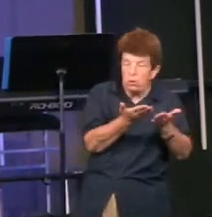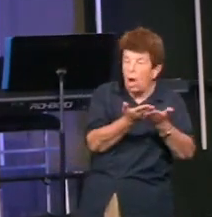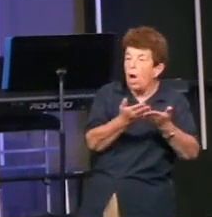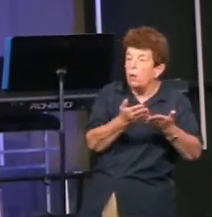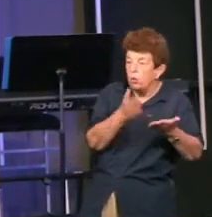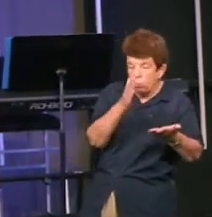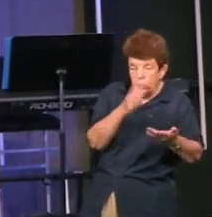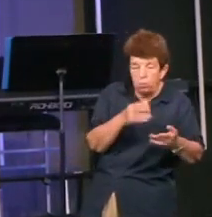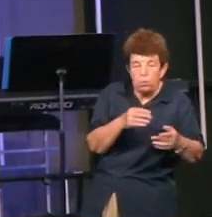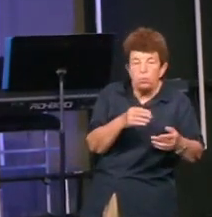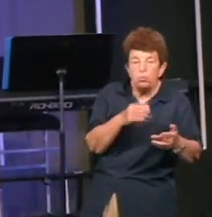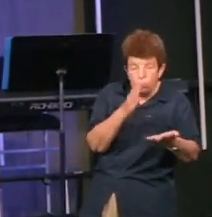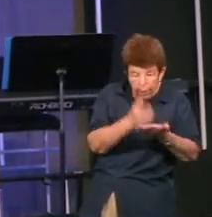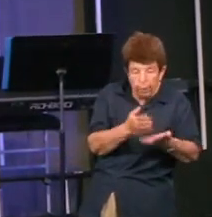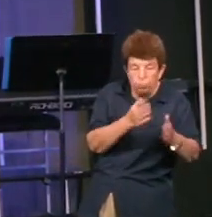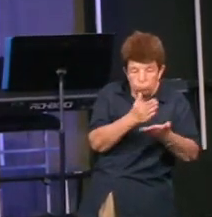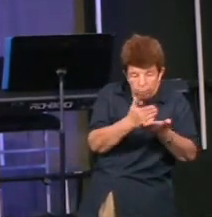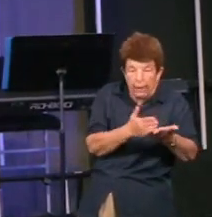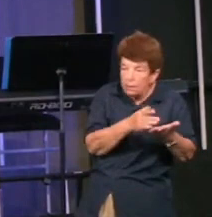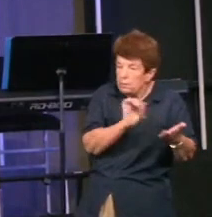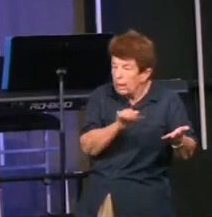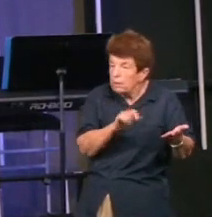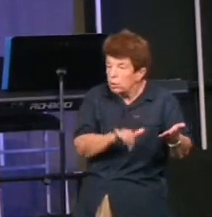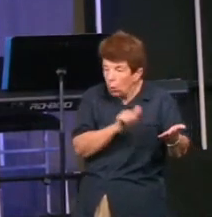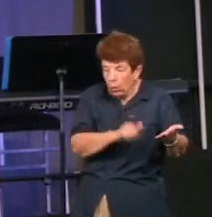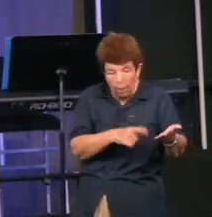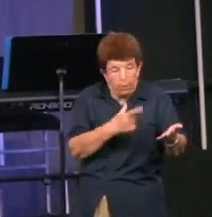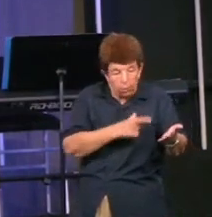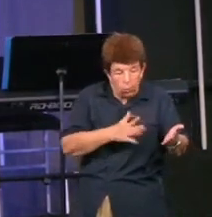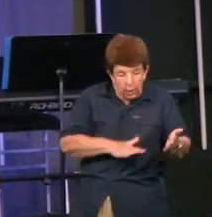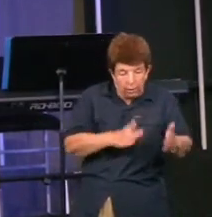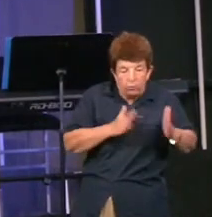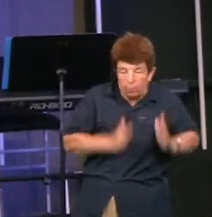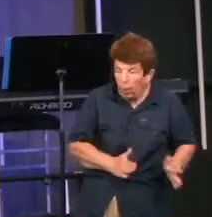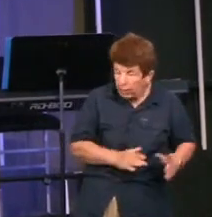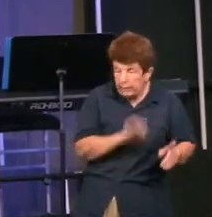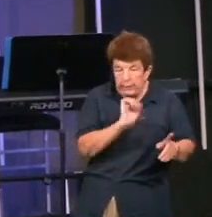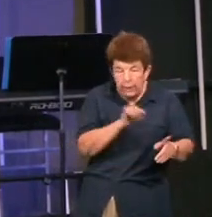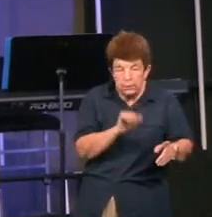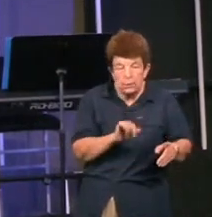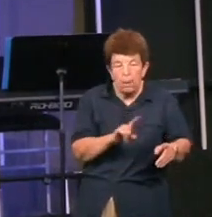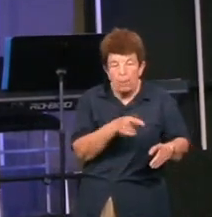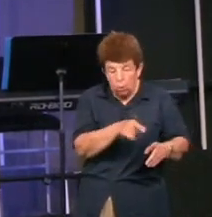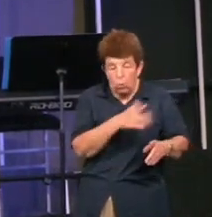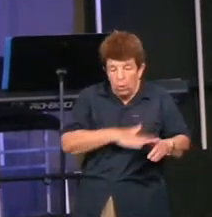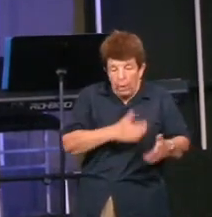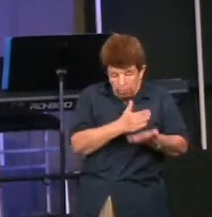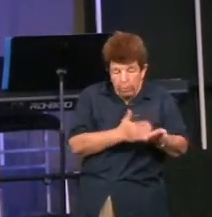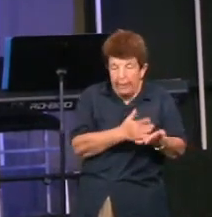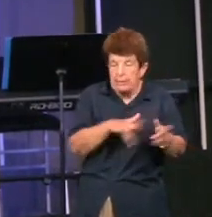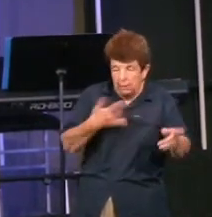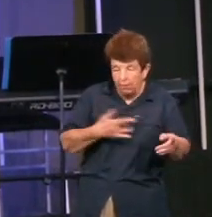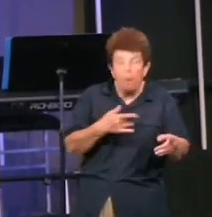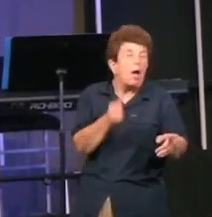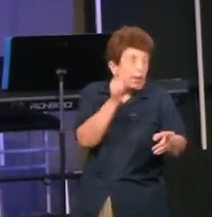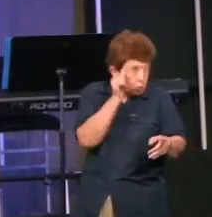physical bread, and that's okay because it's necessary for your physical life. He says, you need bread to survive. I know that's how God's